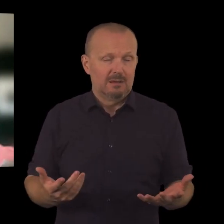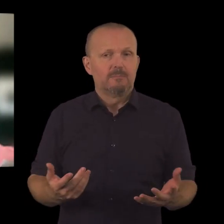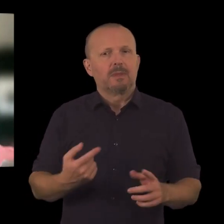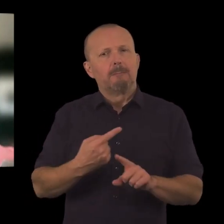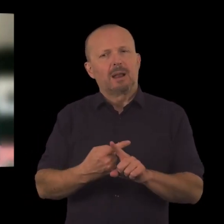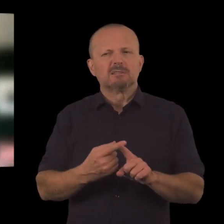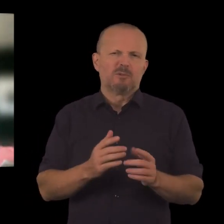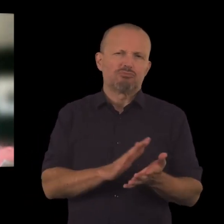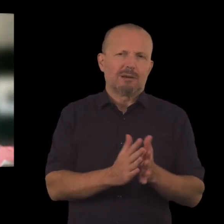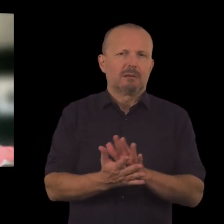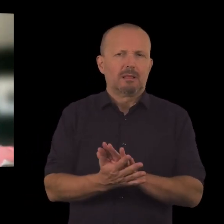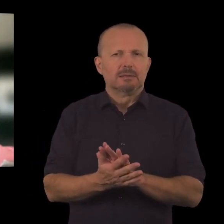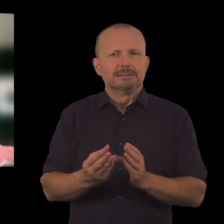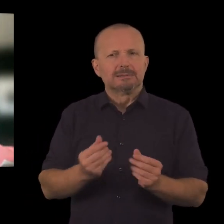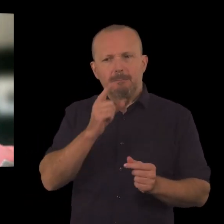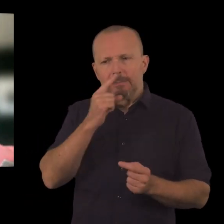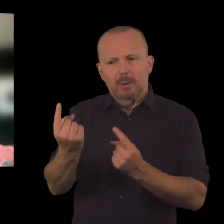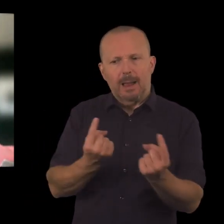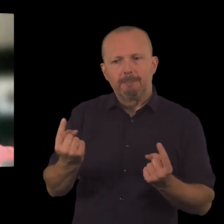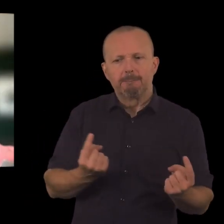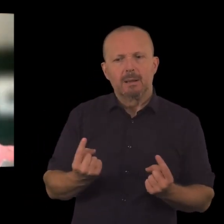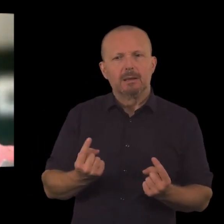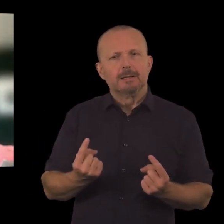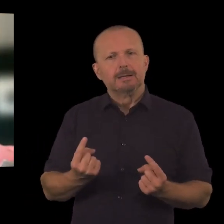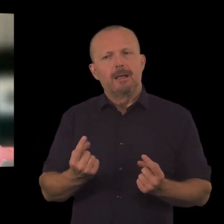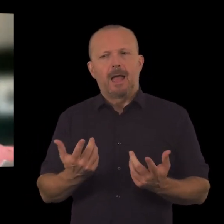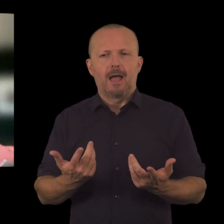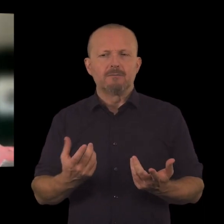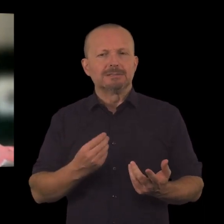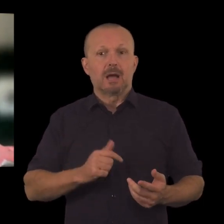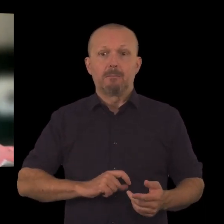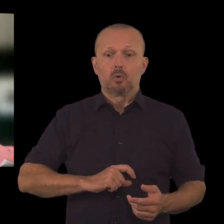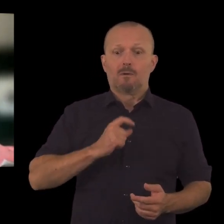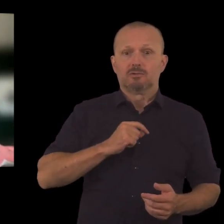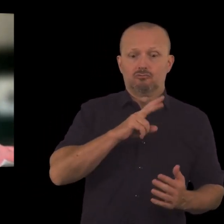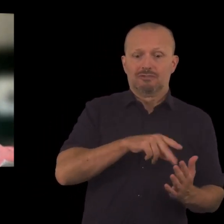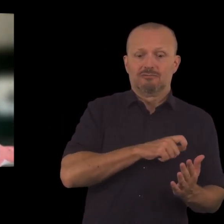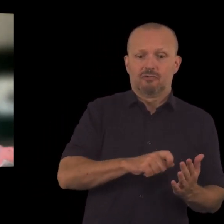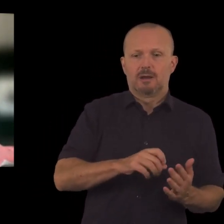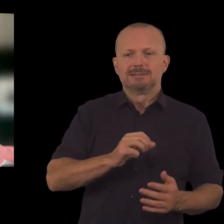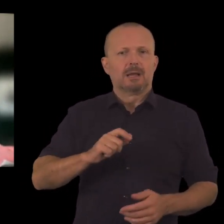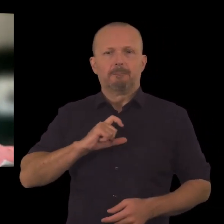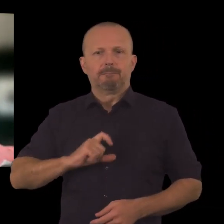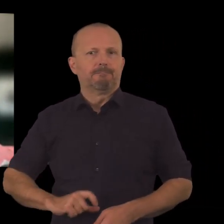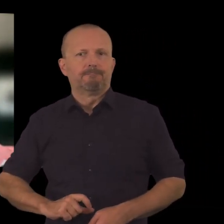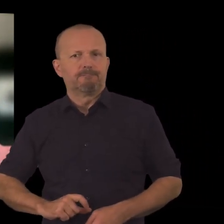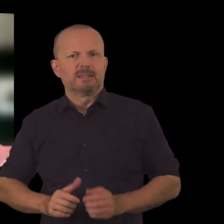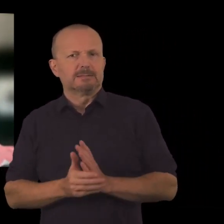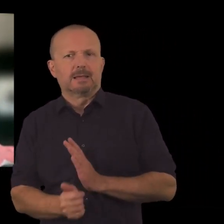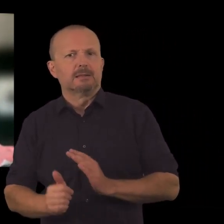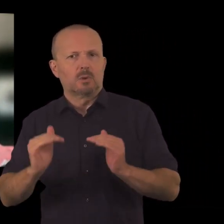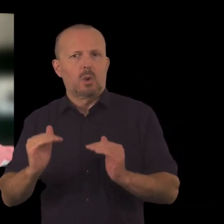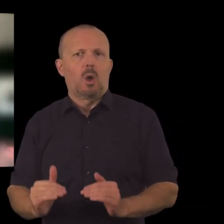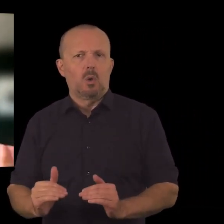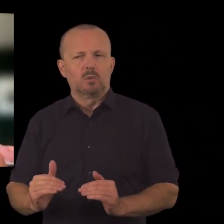us learning a script that has been brought in. And partly that's because people in the